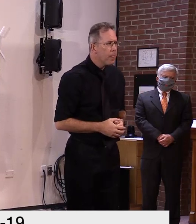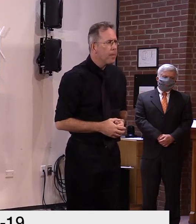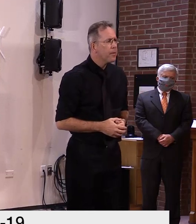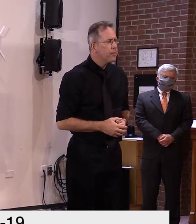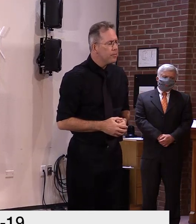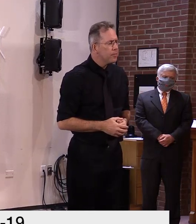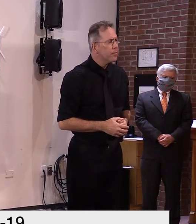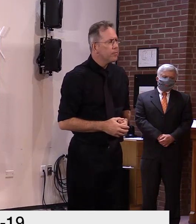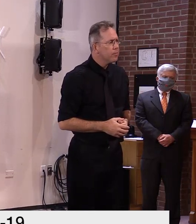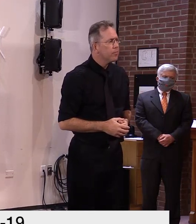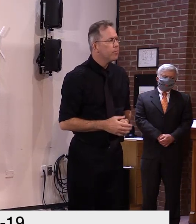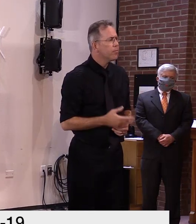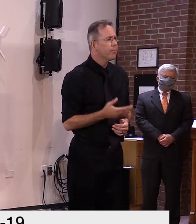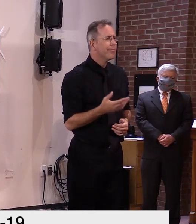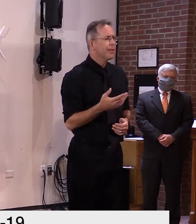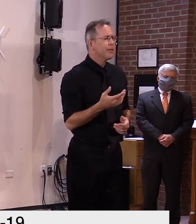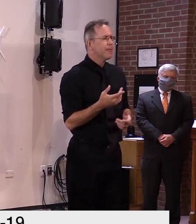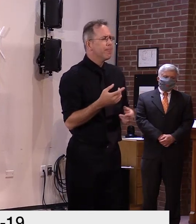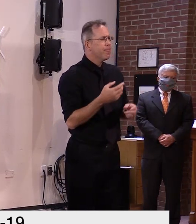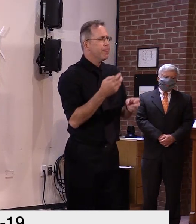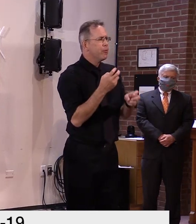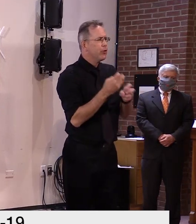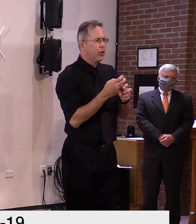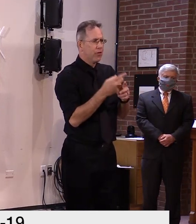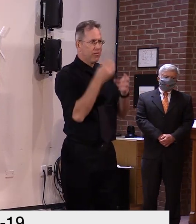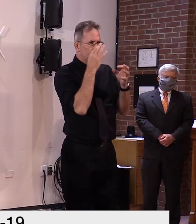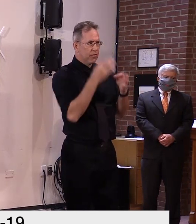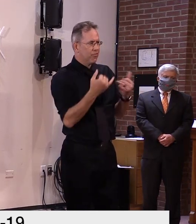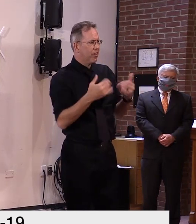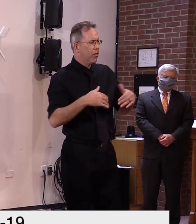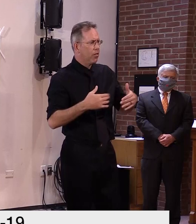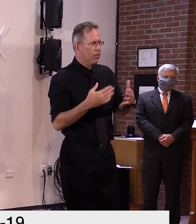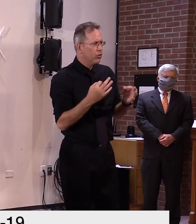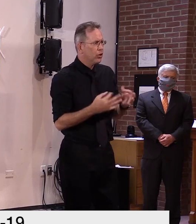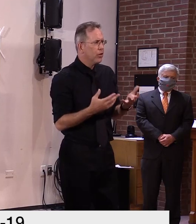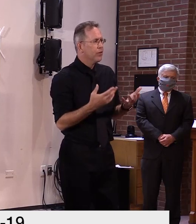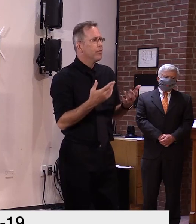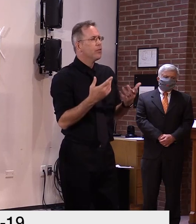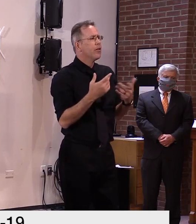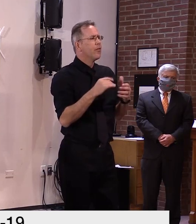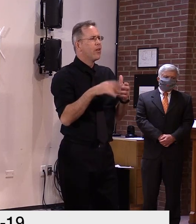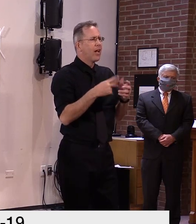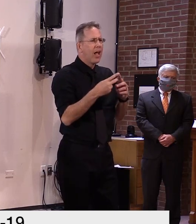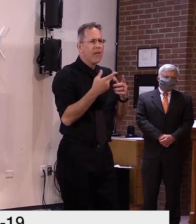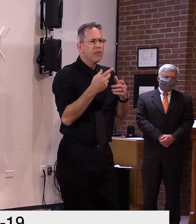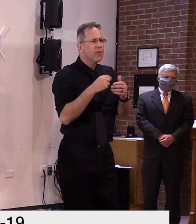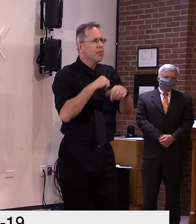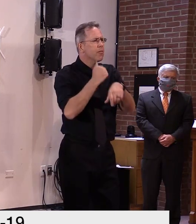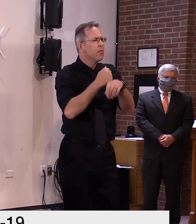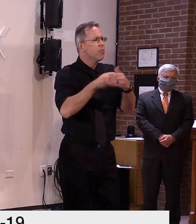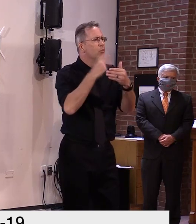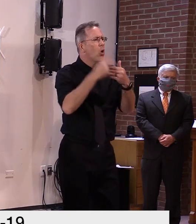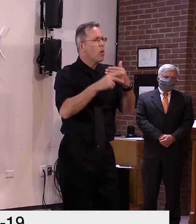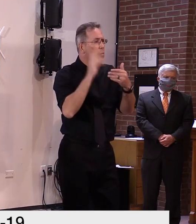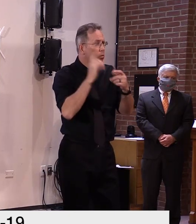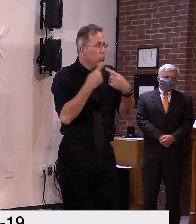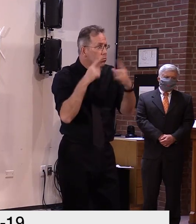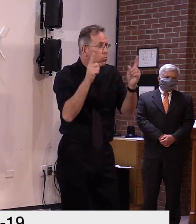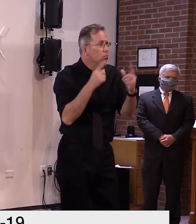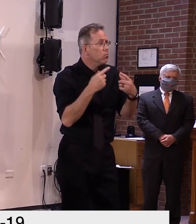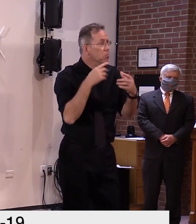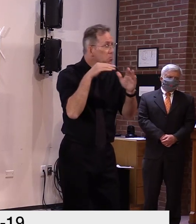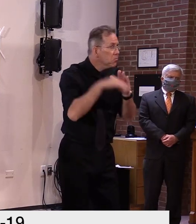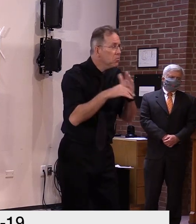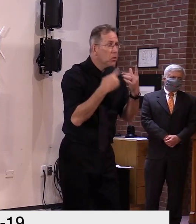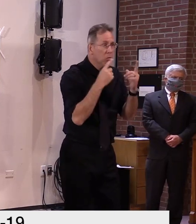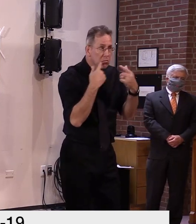any, impact those kinds of programs could have had in this particular case. As the governor said, it's very early on, and we do anticipate a